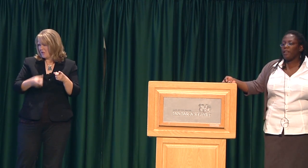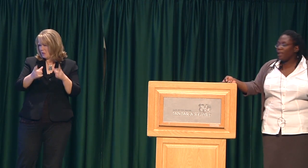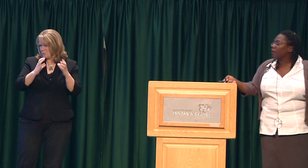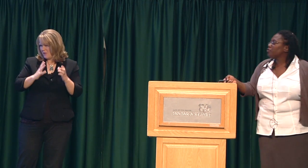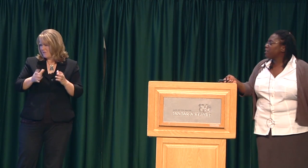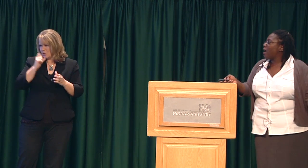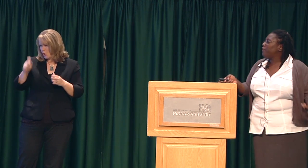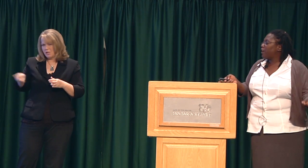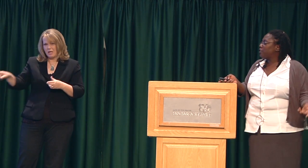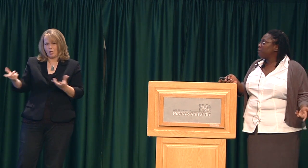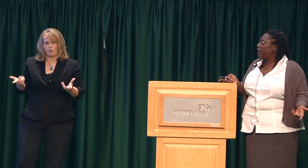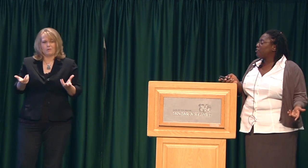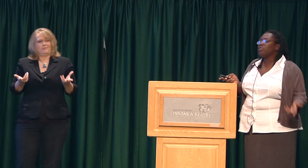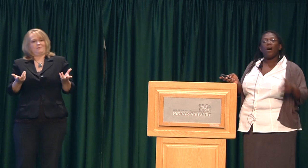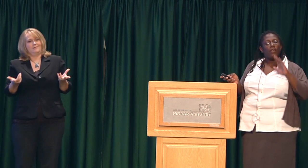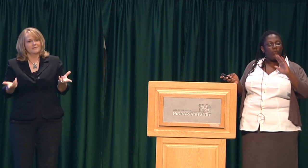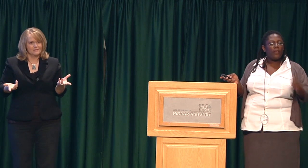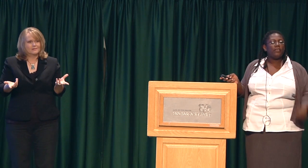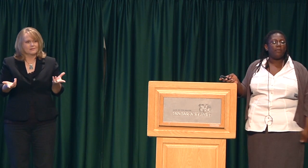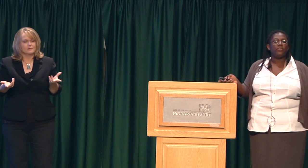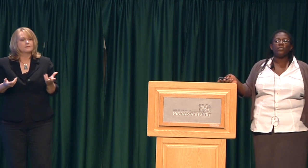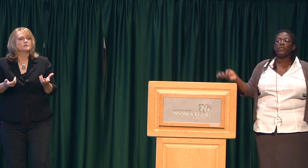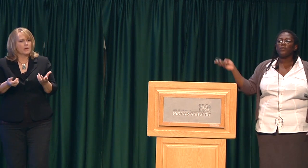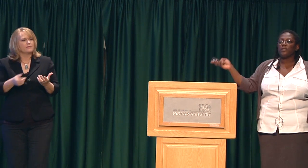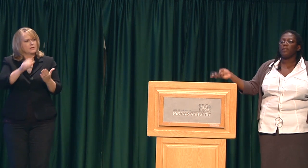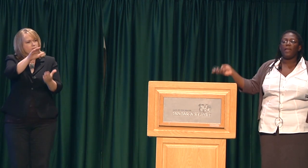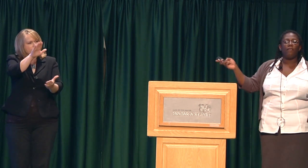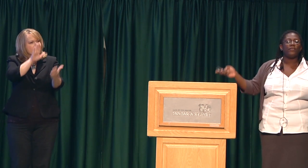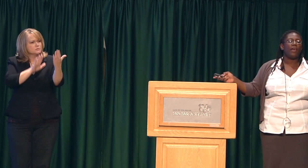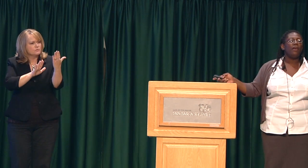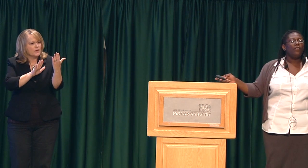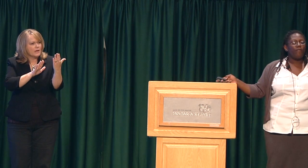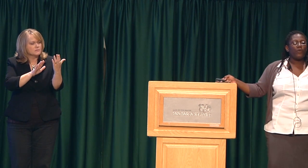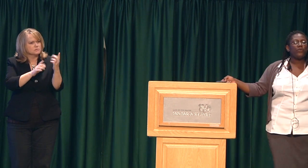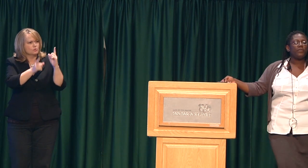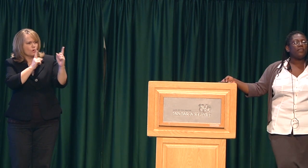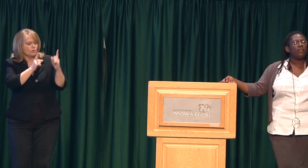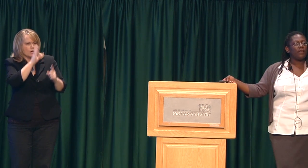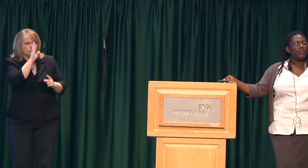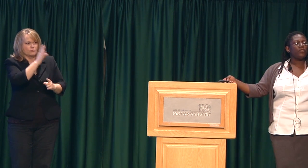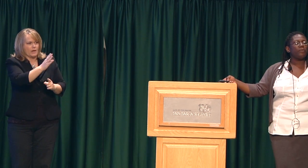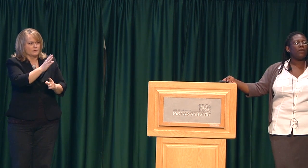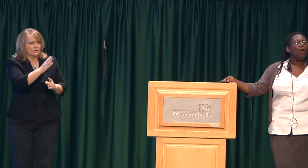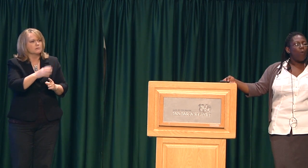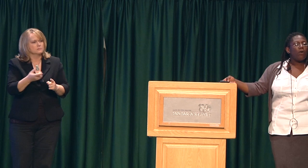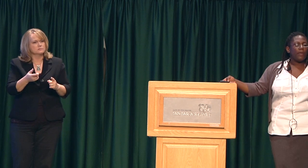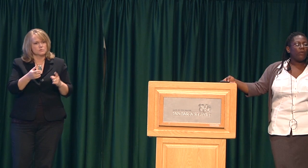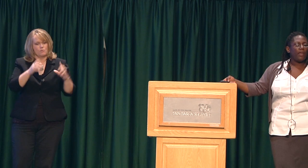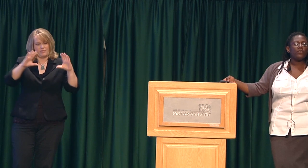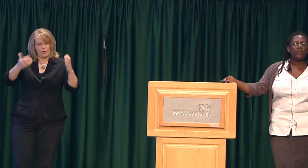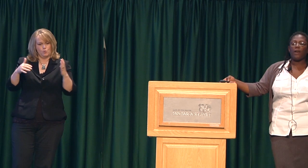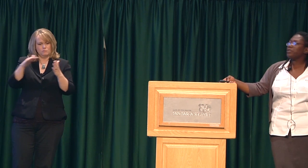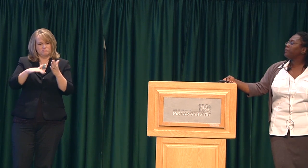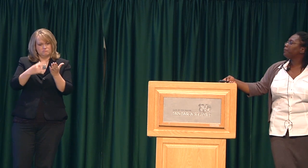It's spending the extra time in facing the patient and talking directly to the patient. So these were some of the behaviors that the focus group said that they consider to be welcoming